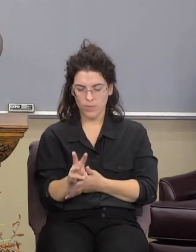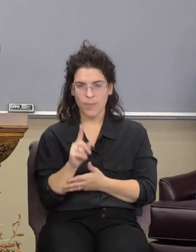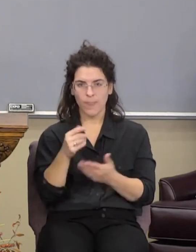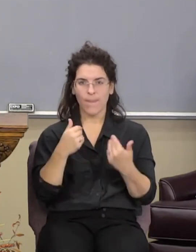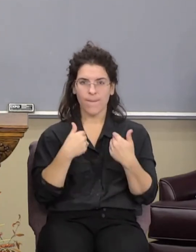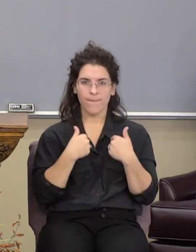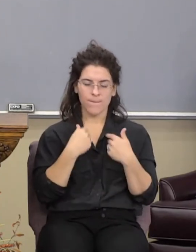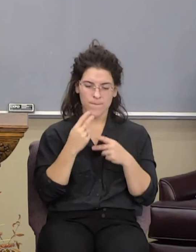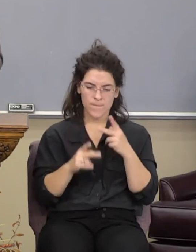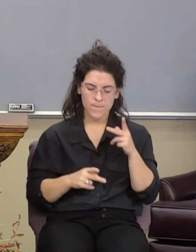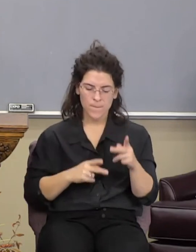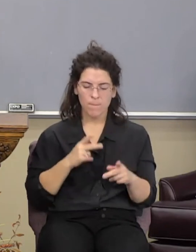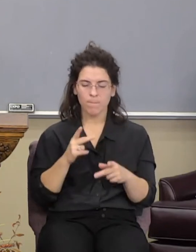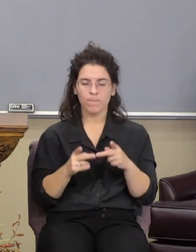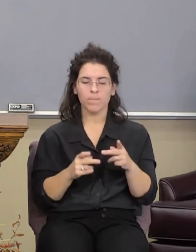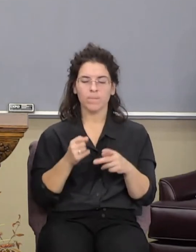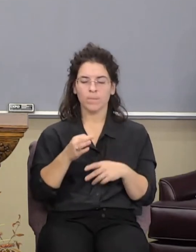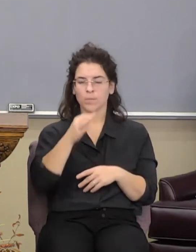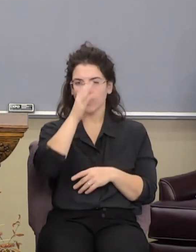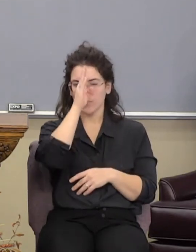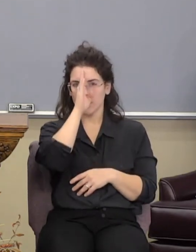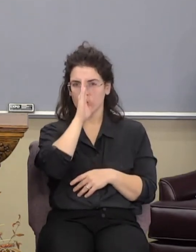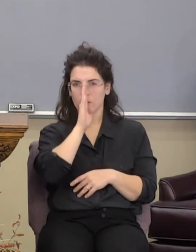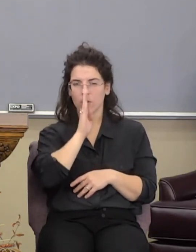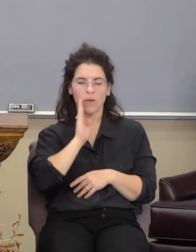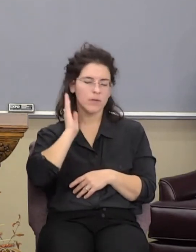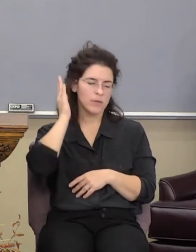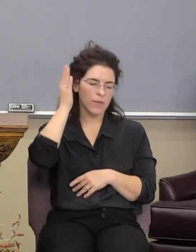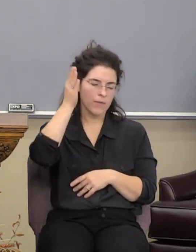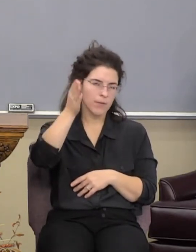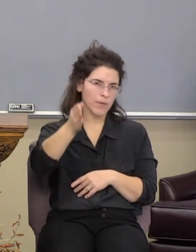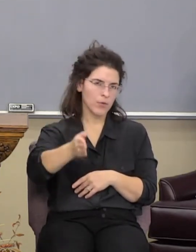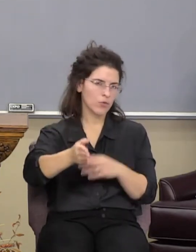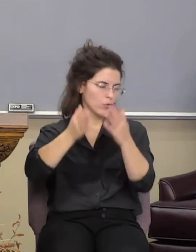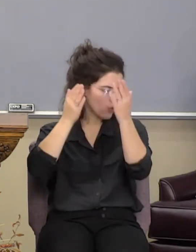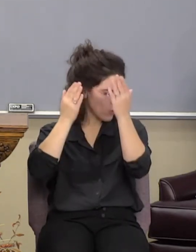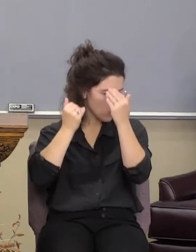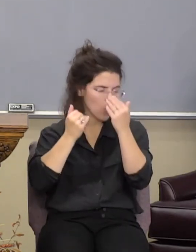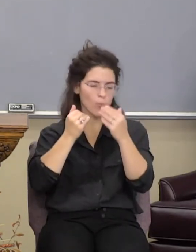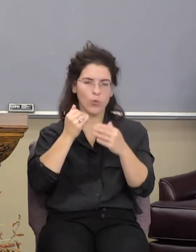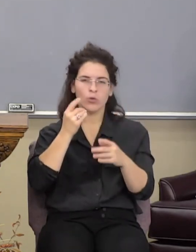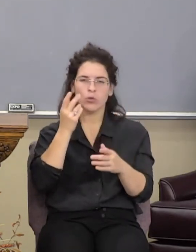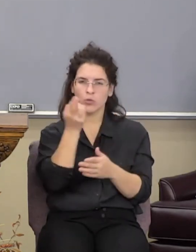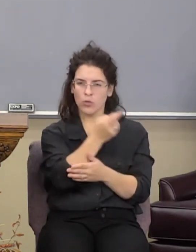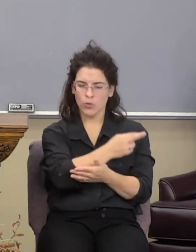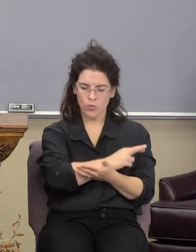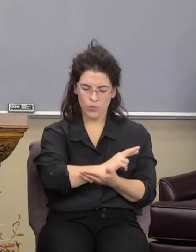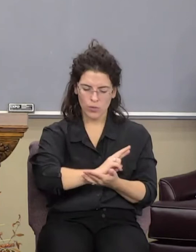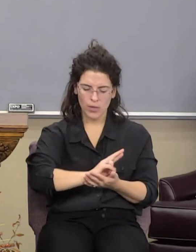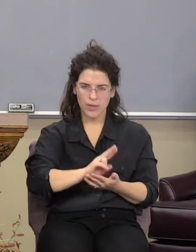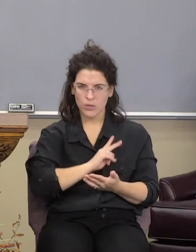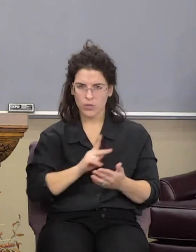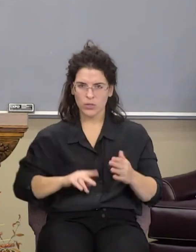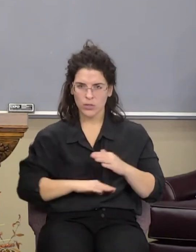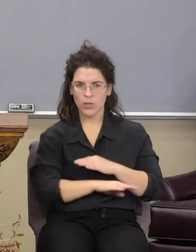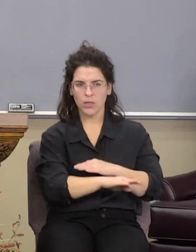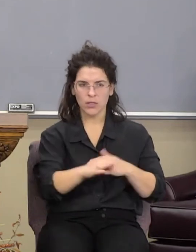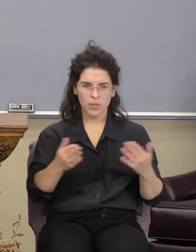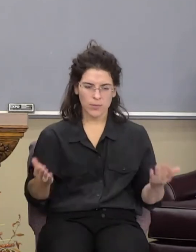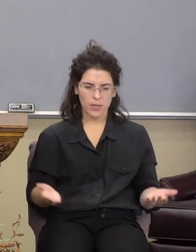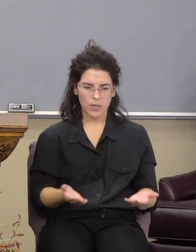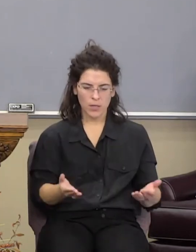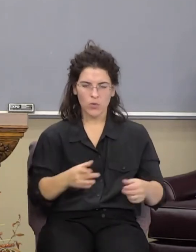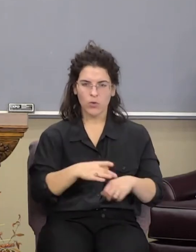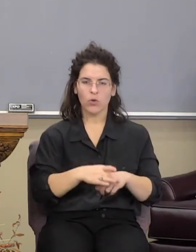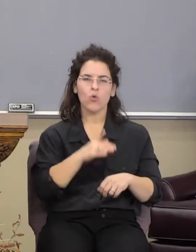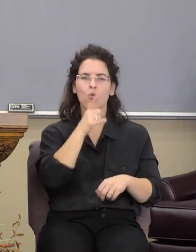the people of God's future hope, which is a righteous kingdom on planet Earth. Who's